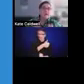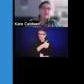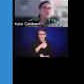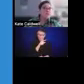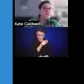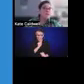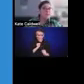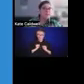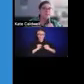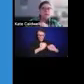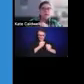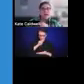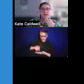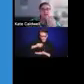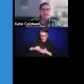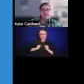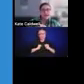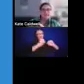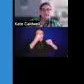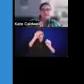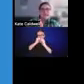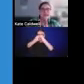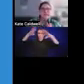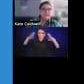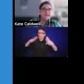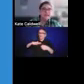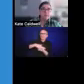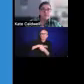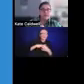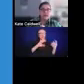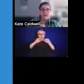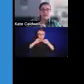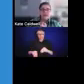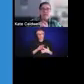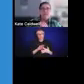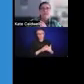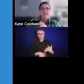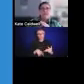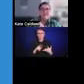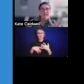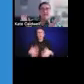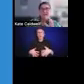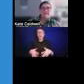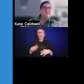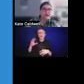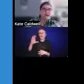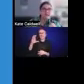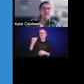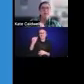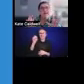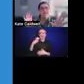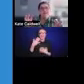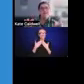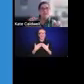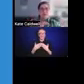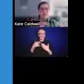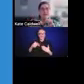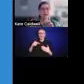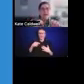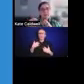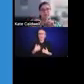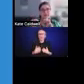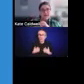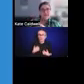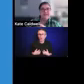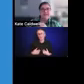mechanism for change? And then finally, there's case study, which I always refer to as the deep dive, because it's really looking